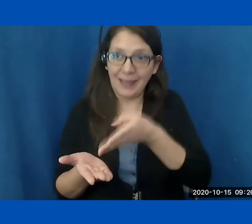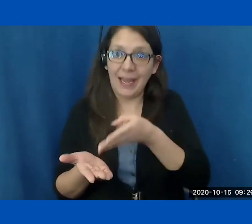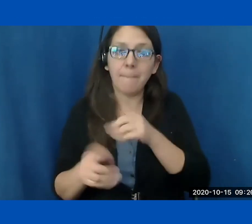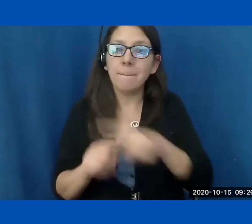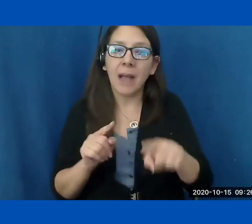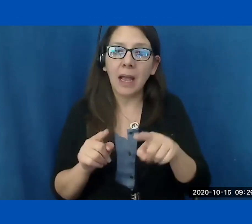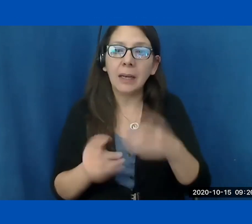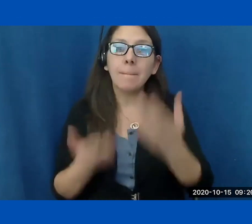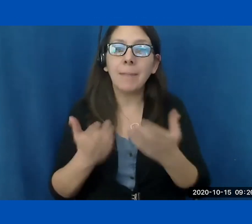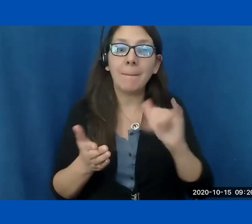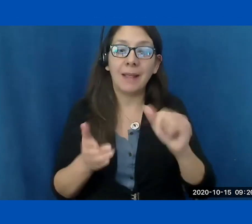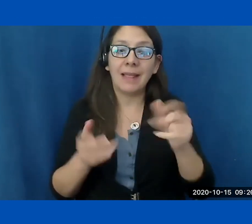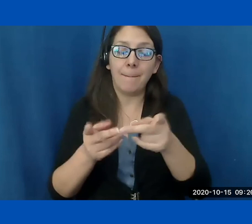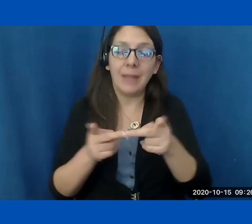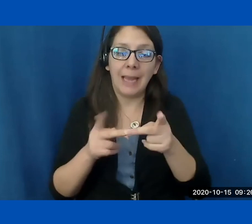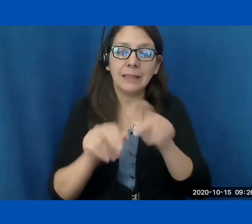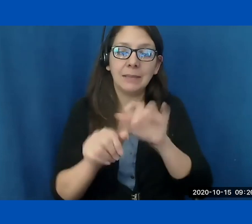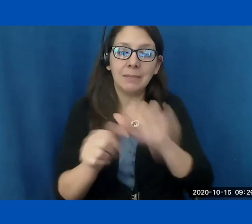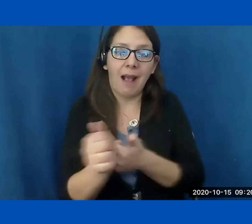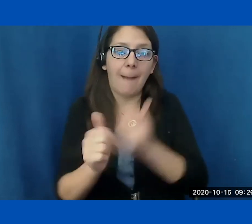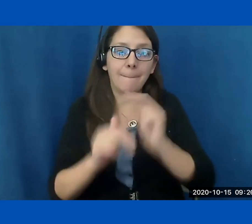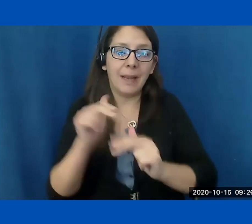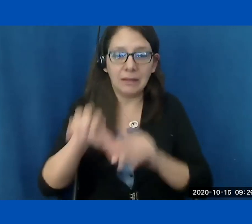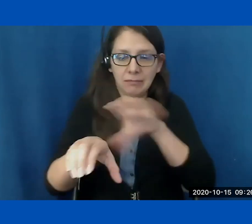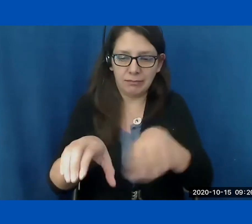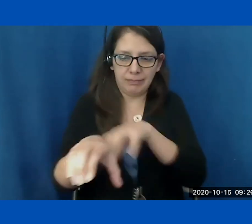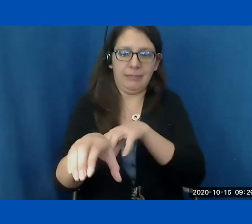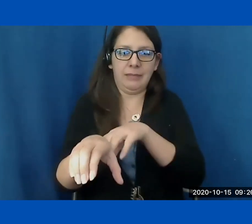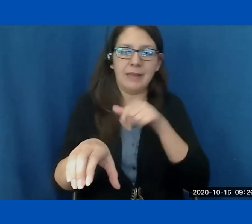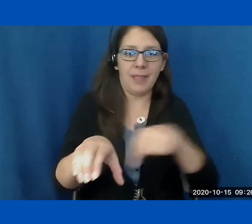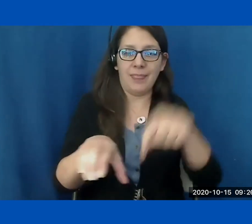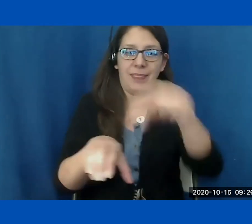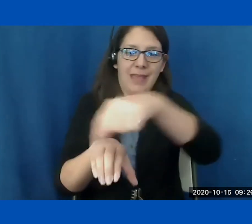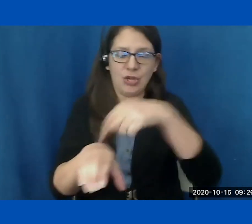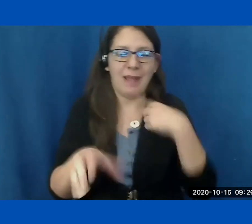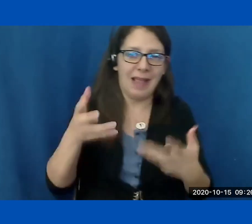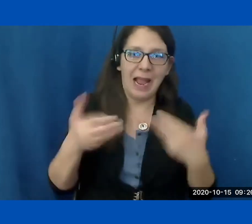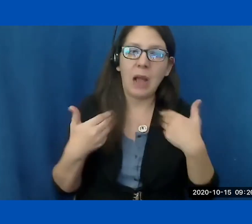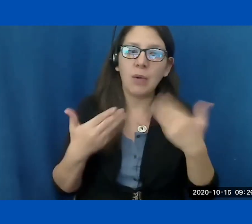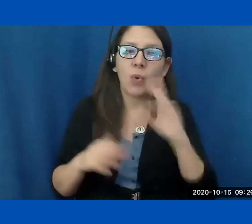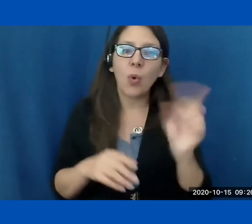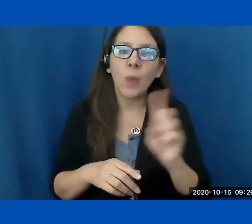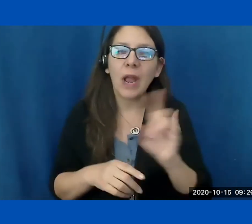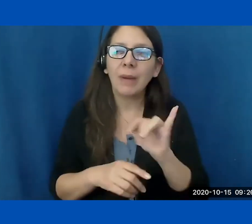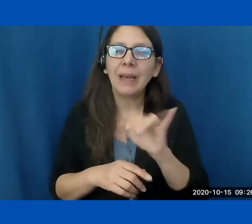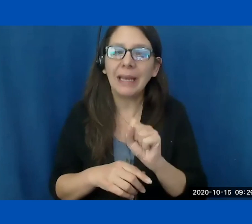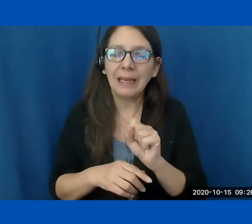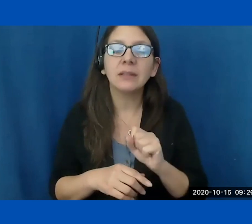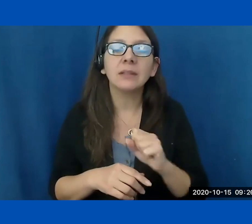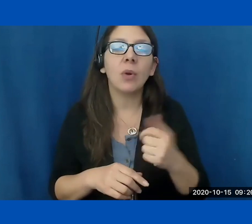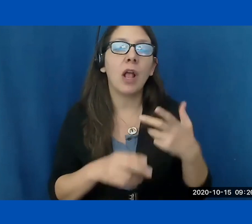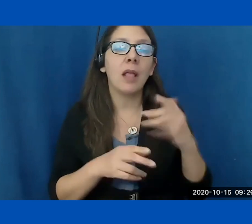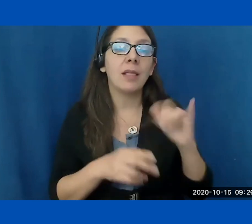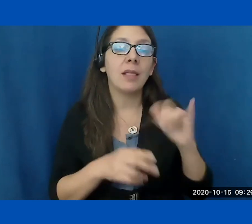and you're like, I don't know where I am. So I guess Move It is a really good tool for